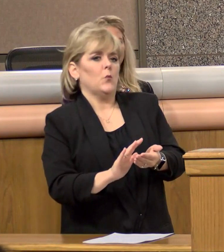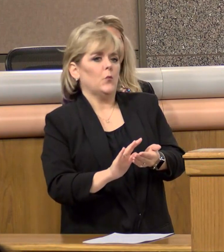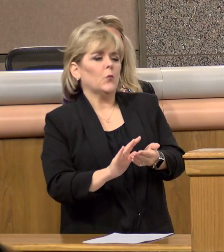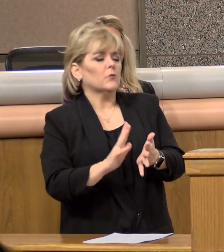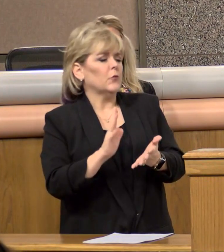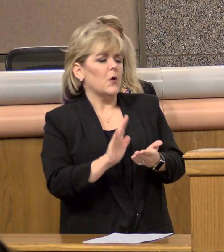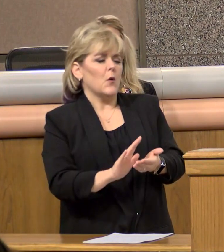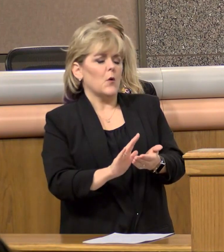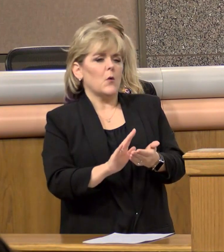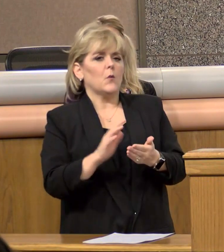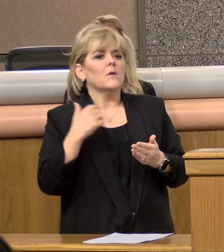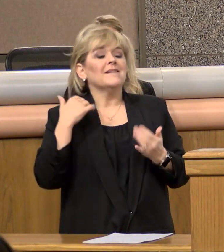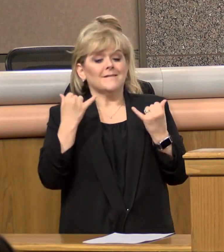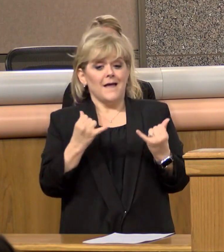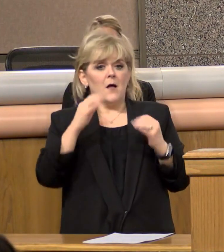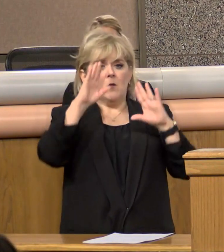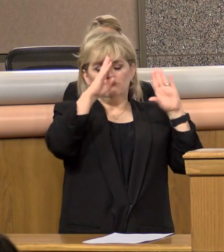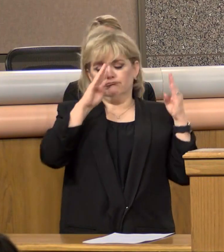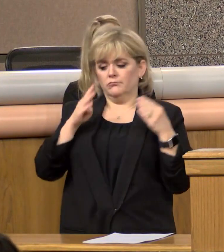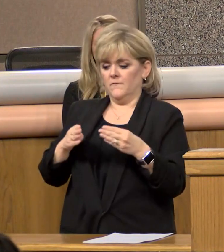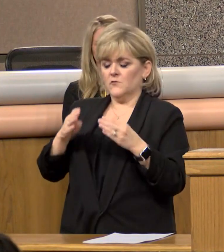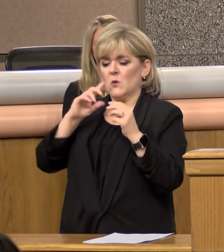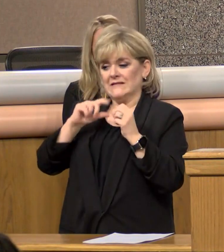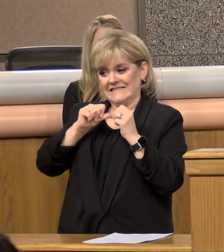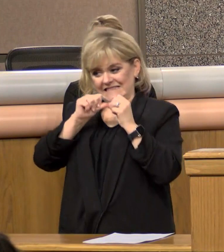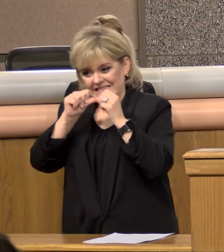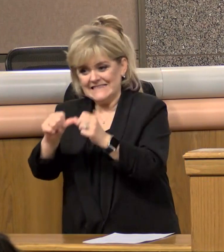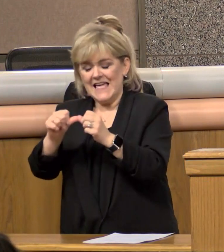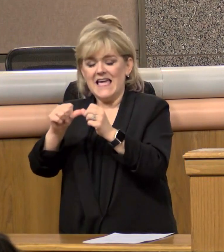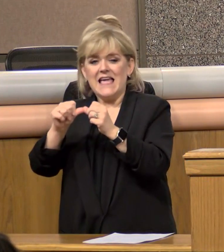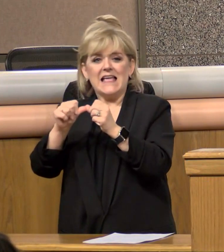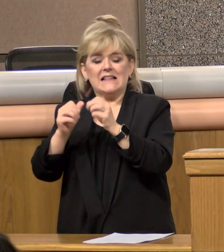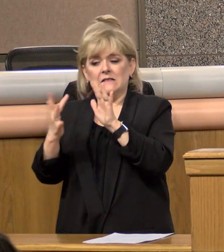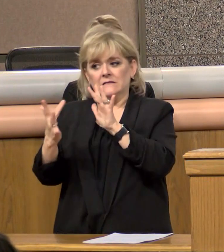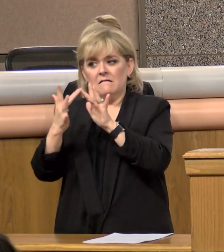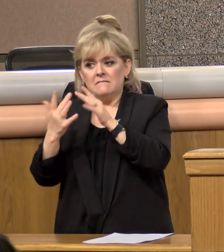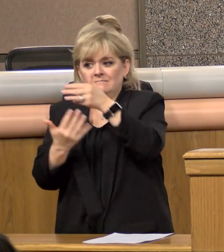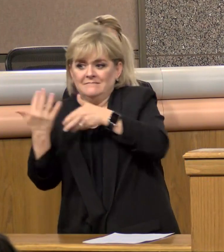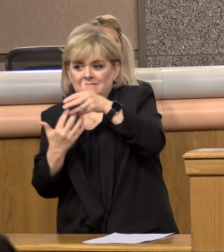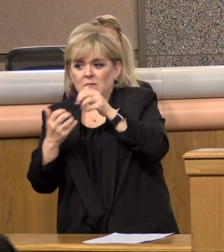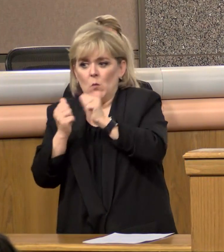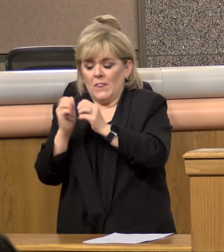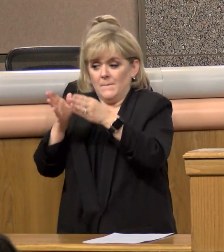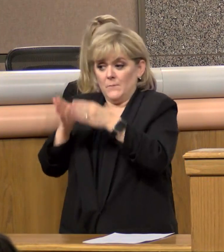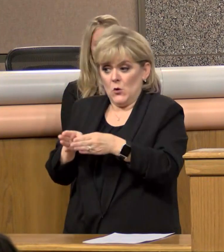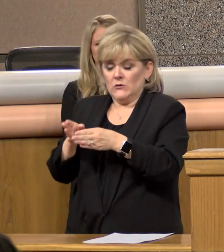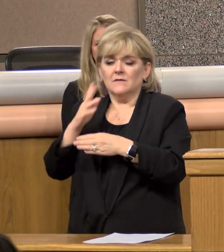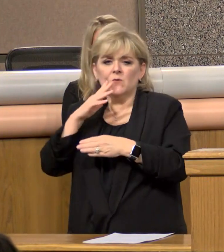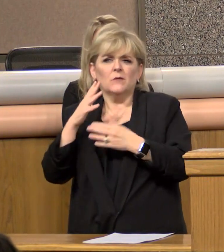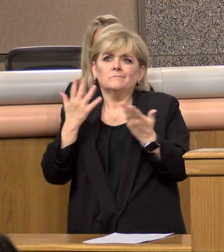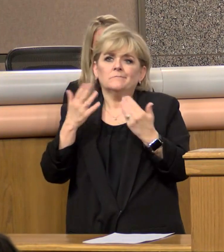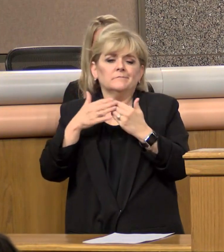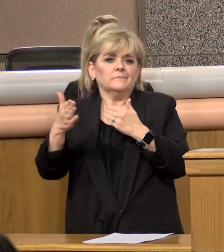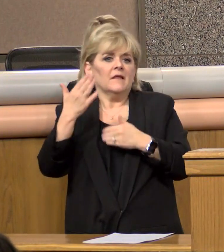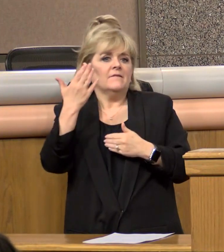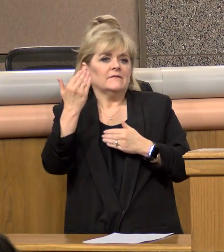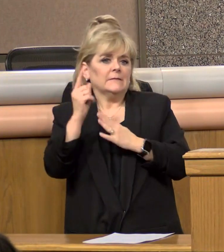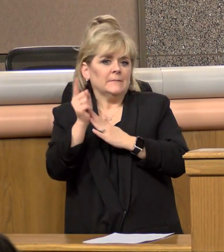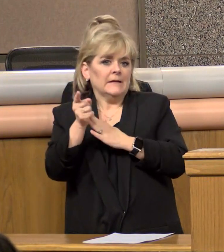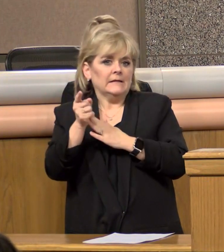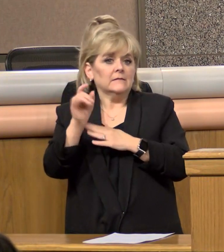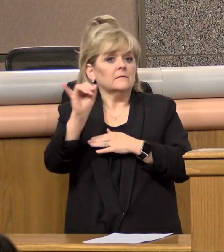at sustained contact, um, with somebody for at least 15 minutes. Um, two people sitting at a table, um,